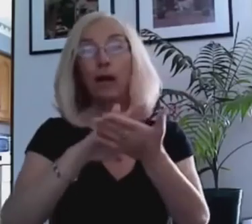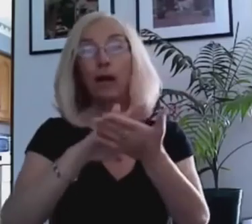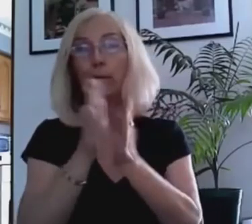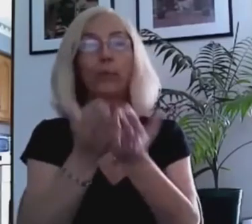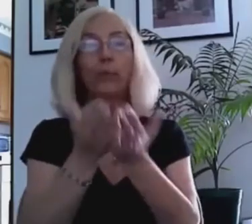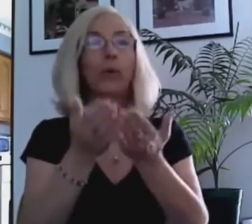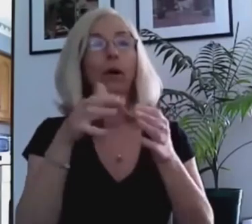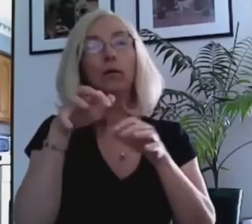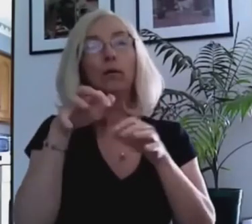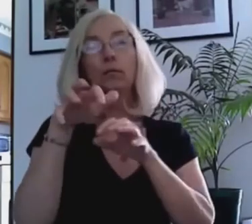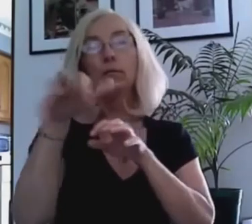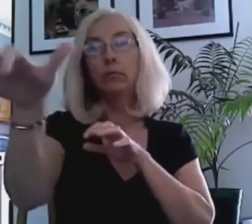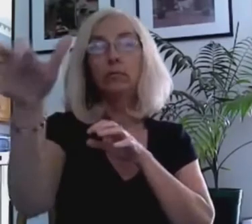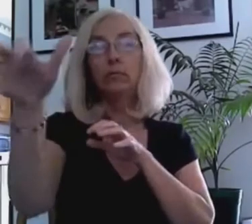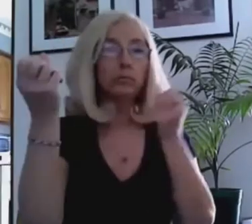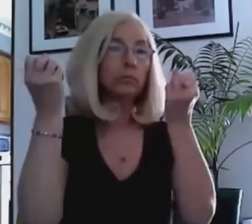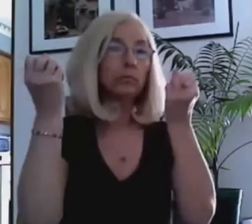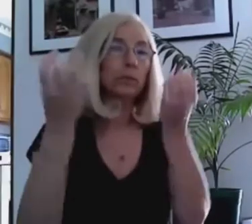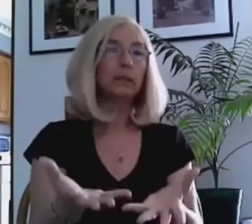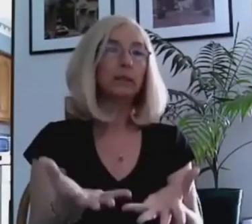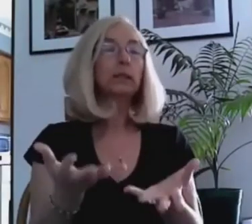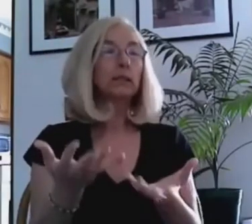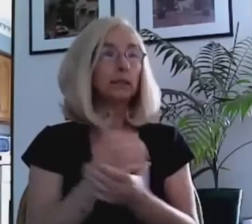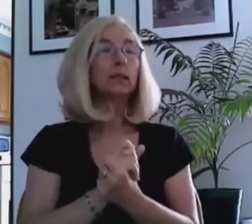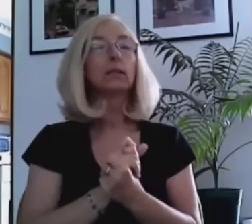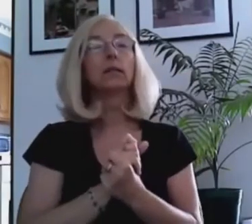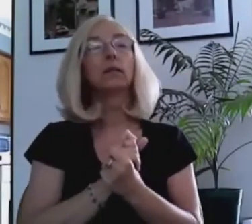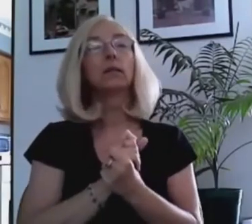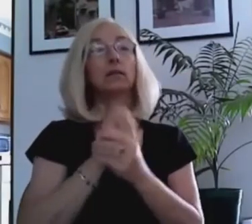and help us find fun ways to